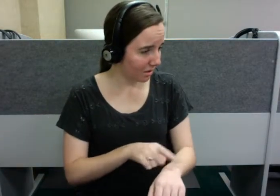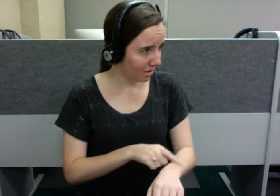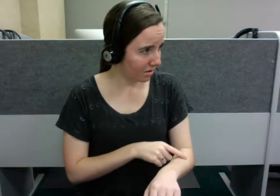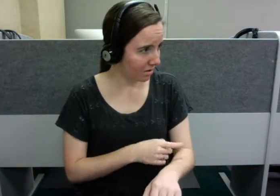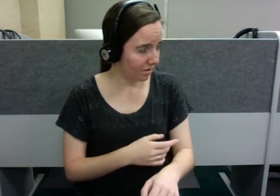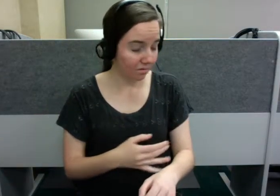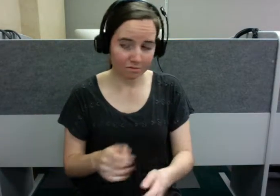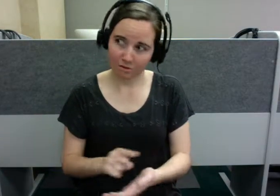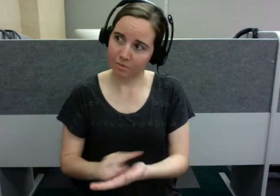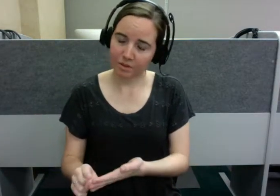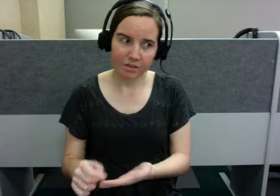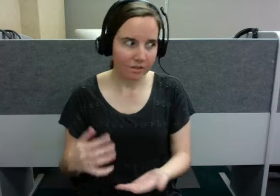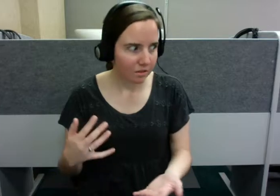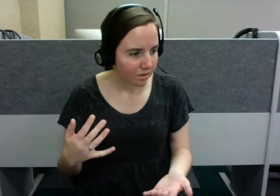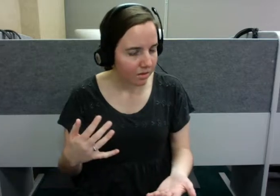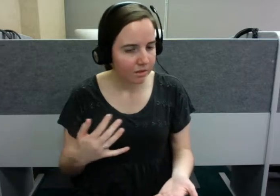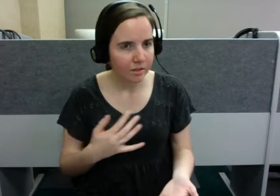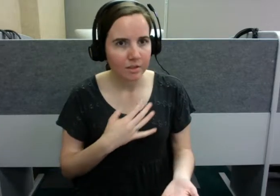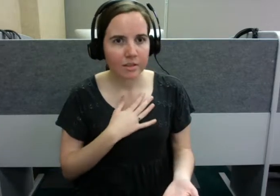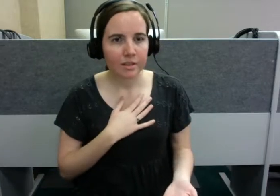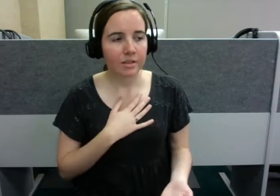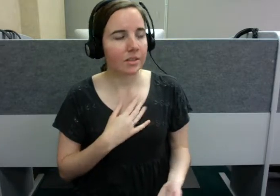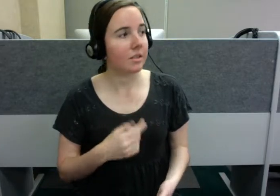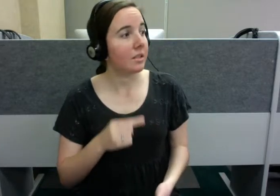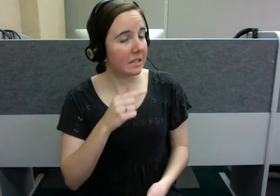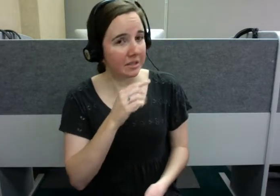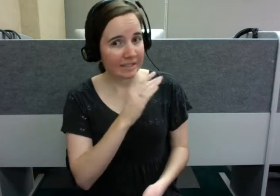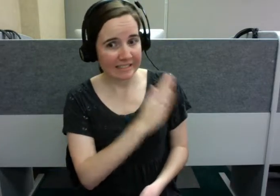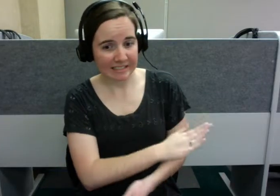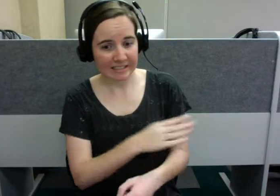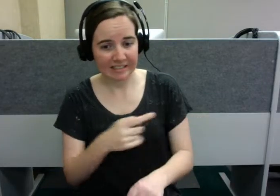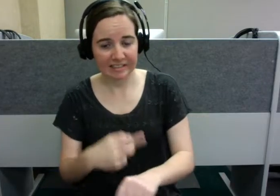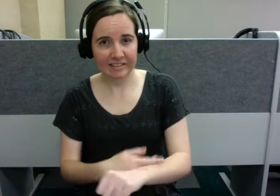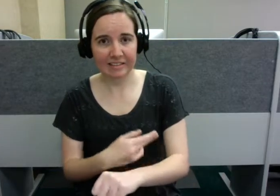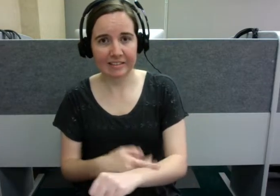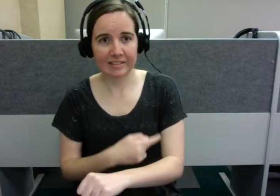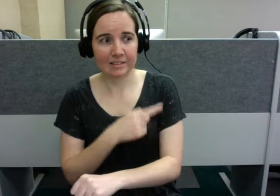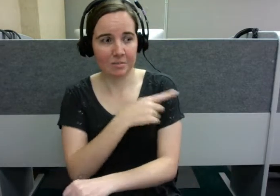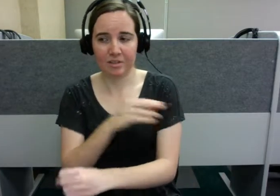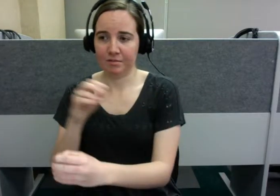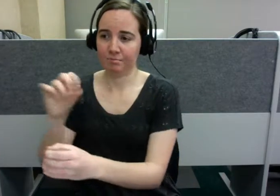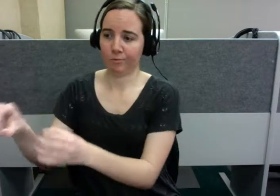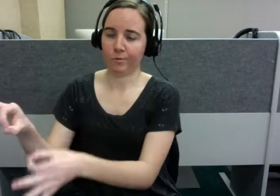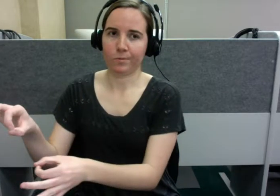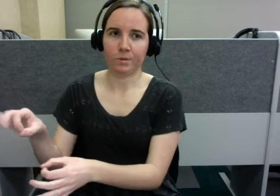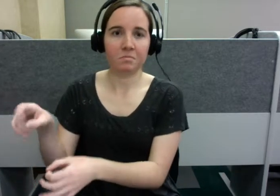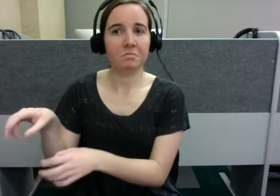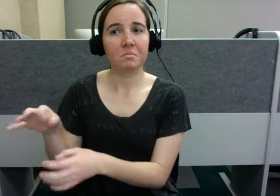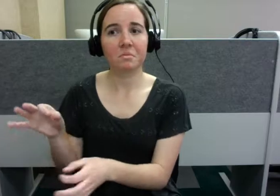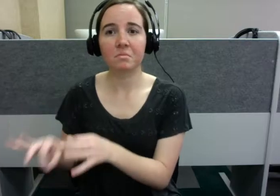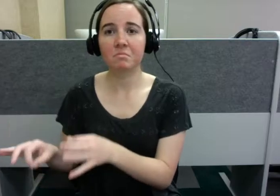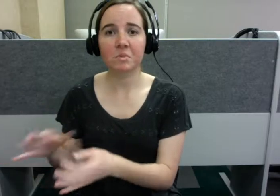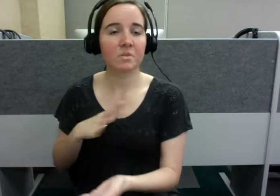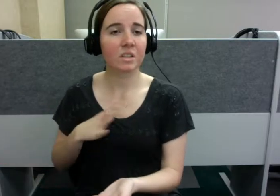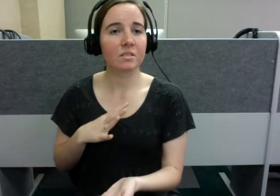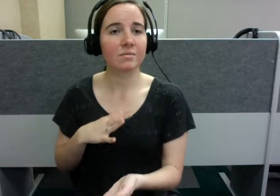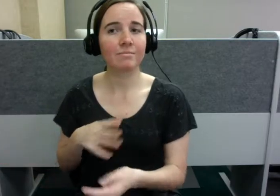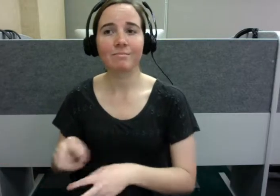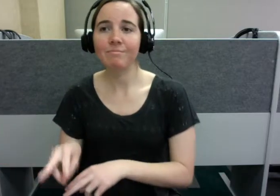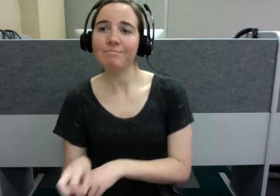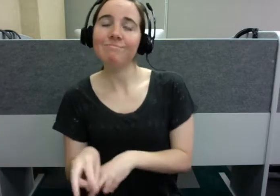Meanwhile, the lamb that he had just did his little procedure on He's just prancing